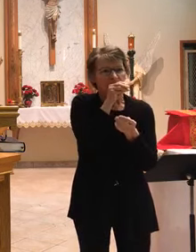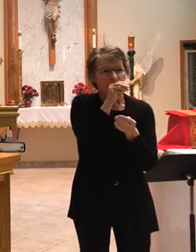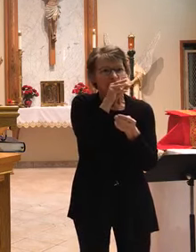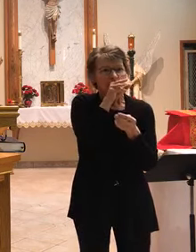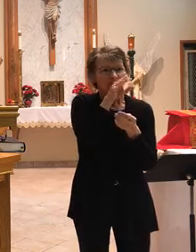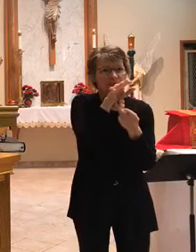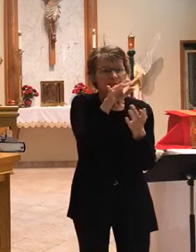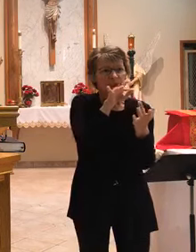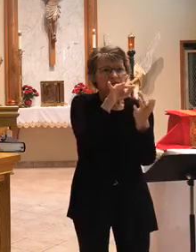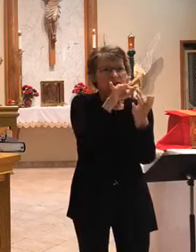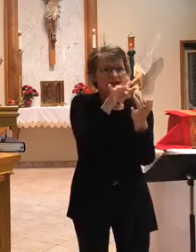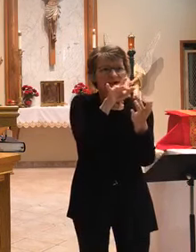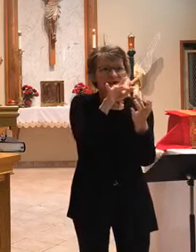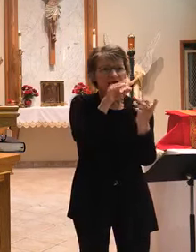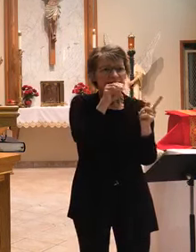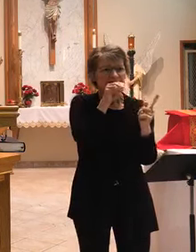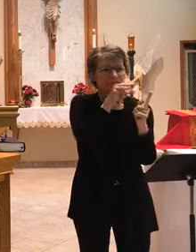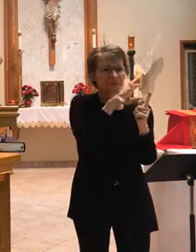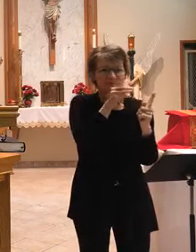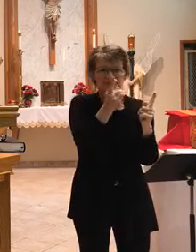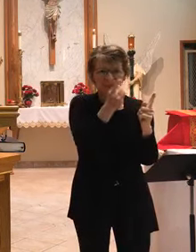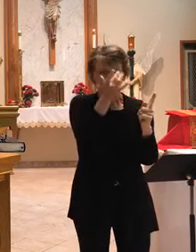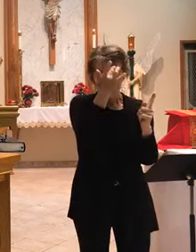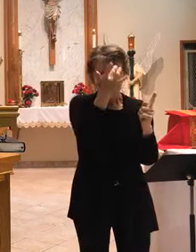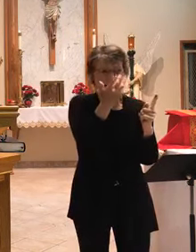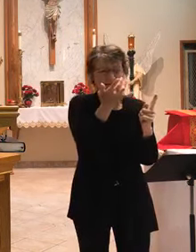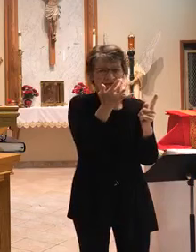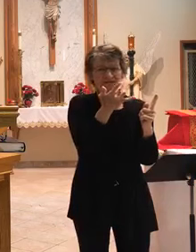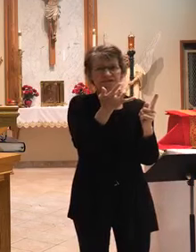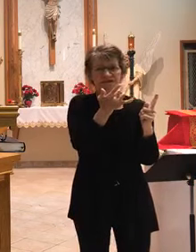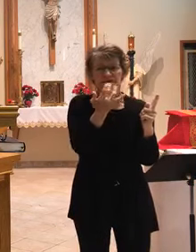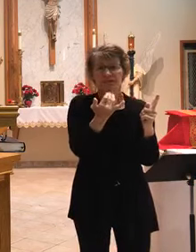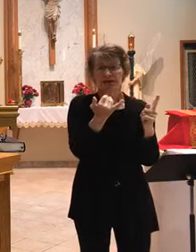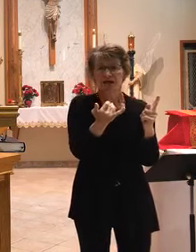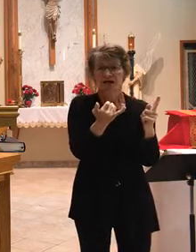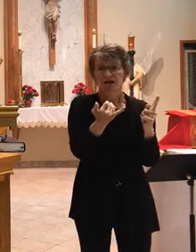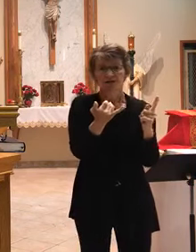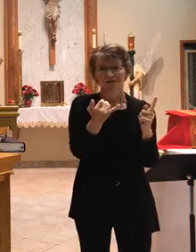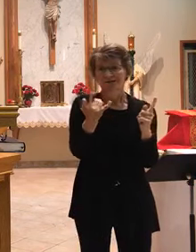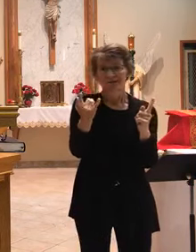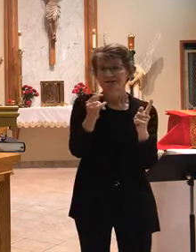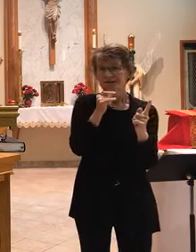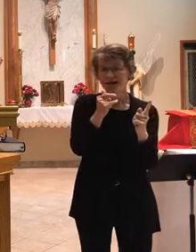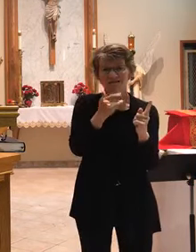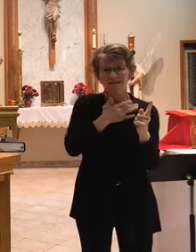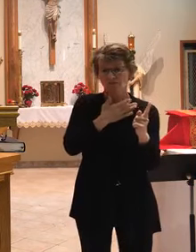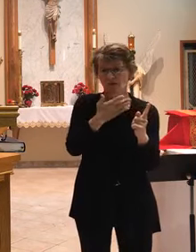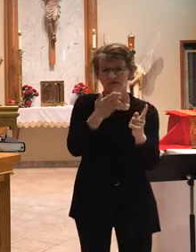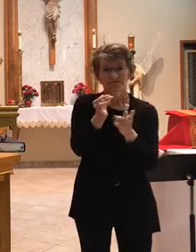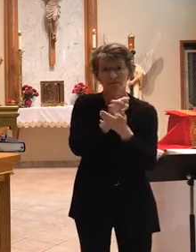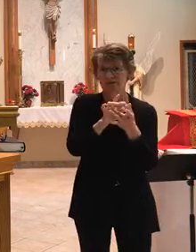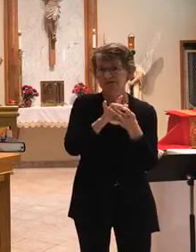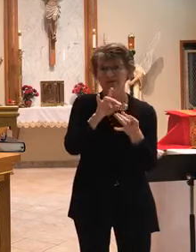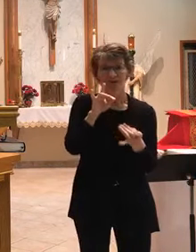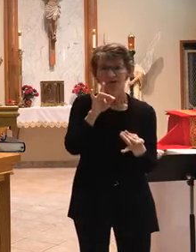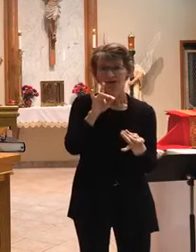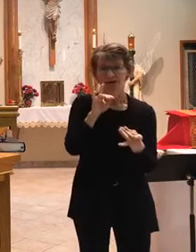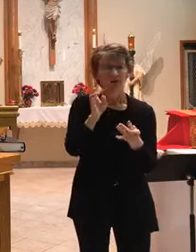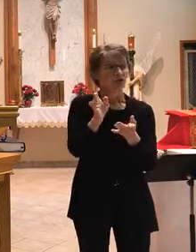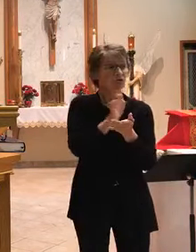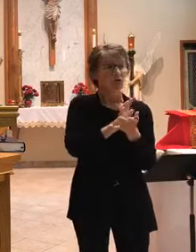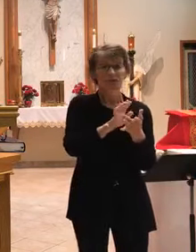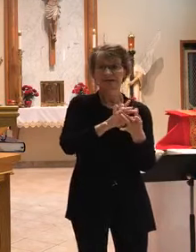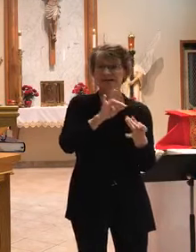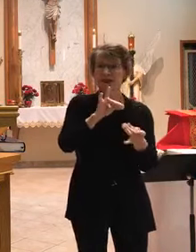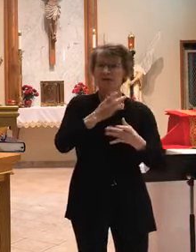receive, get sick, or give someone sickness. But not the breath of the Holy Spirit, because the Holy